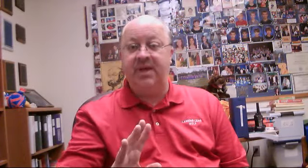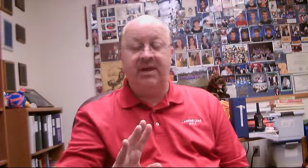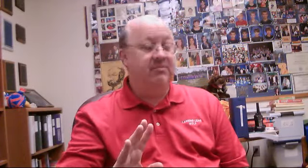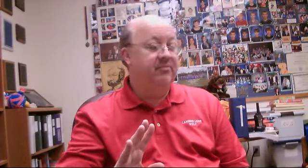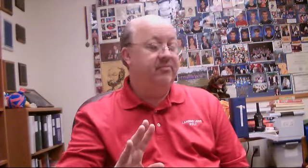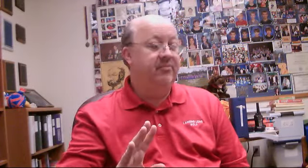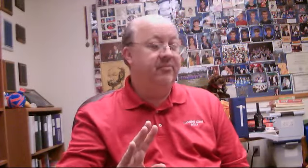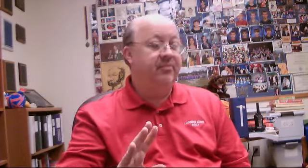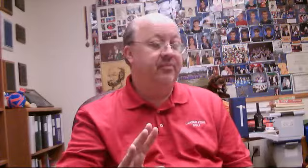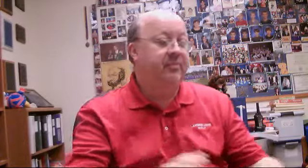down.